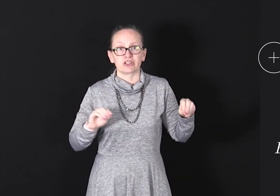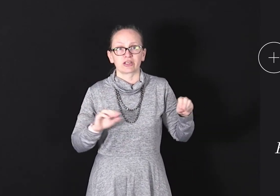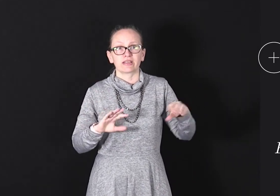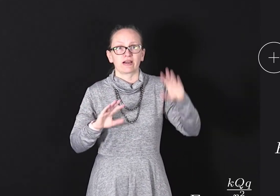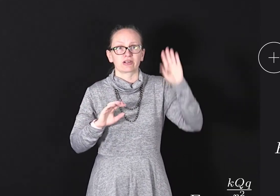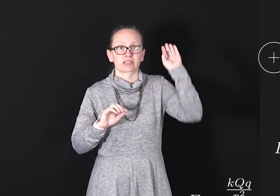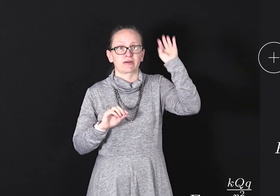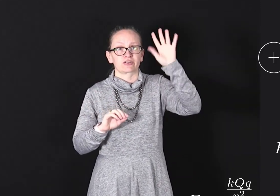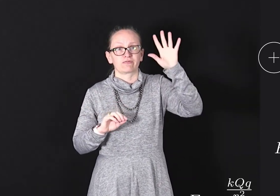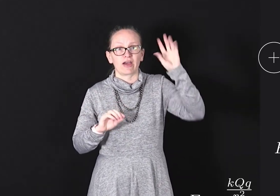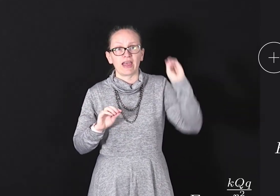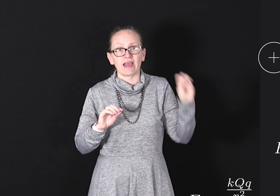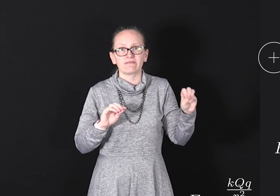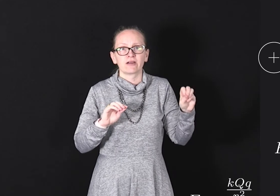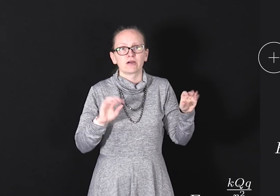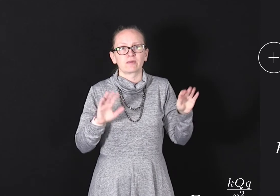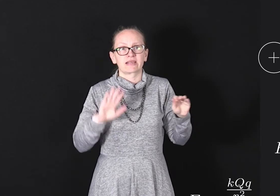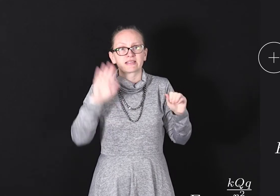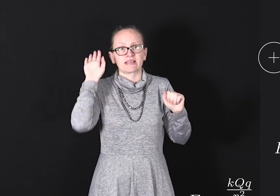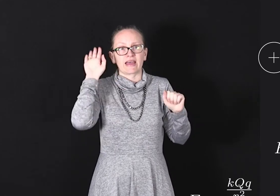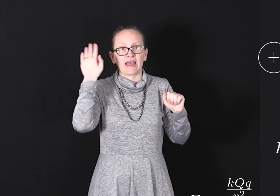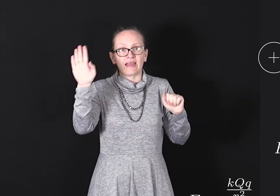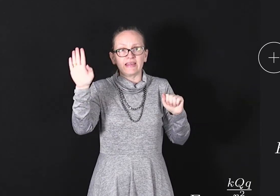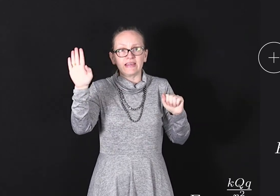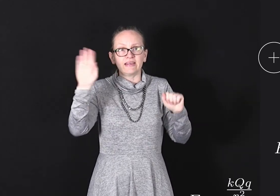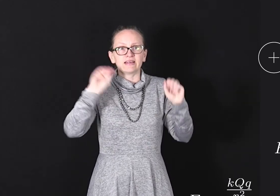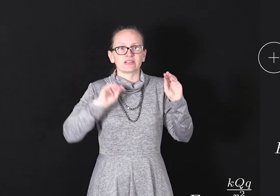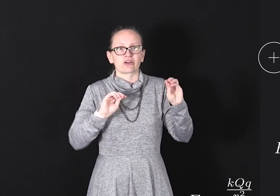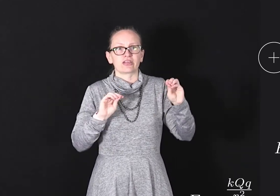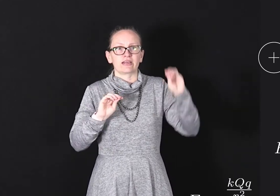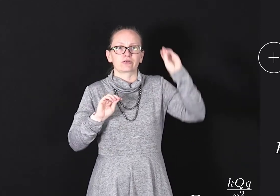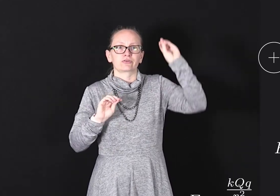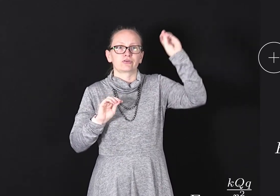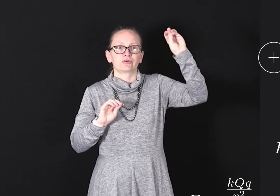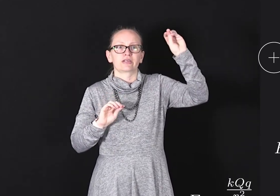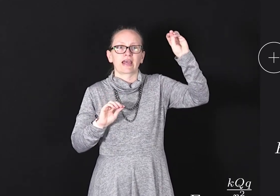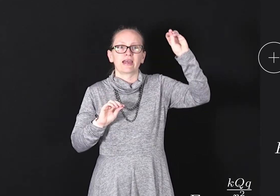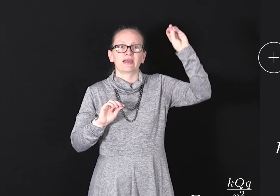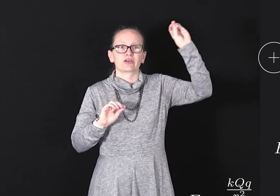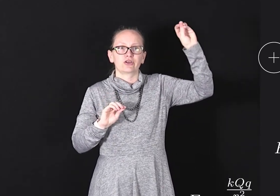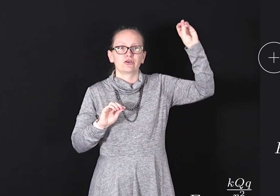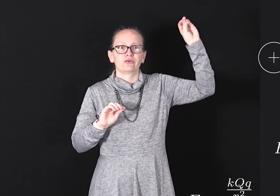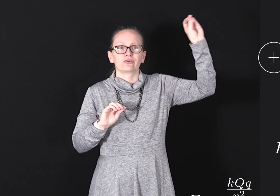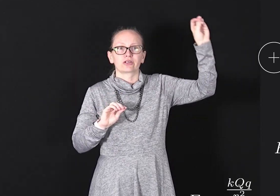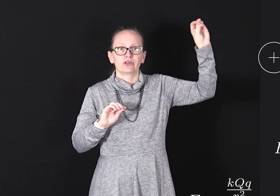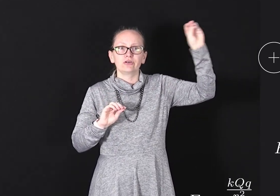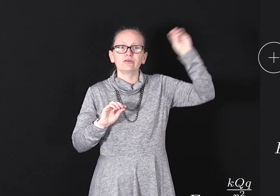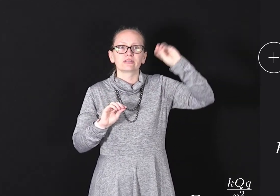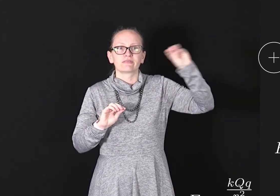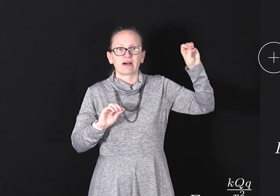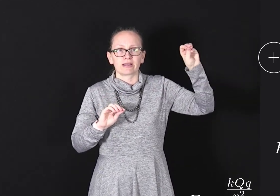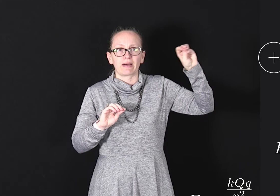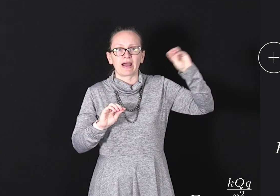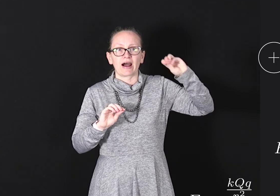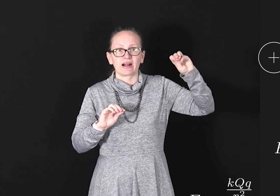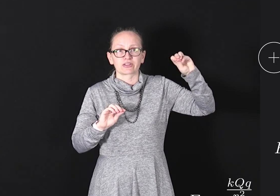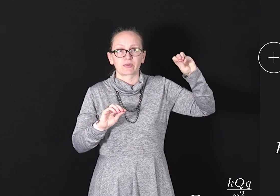equation, our expression for F, we can see that E is going to equal to kqq divided by R squared